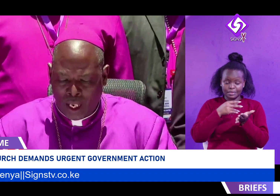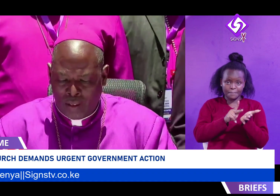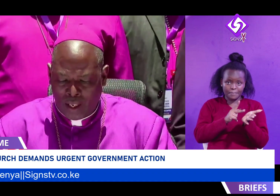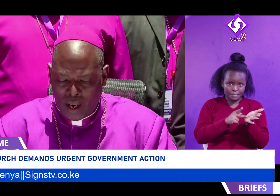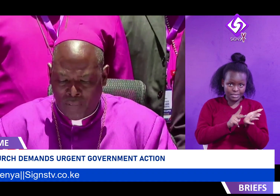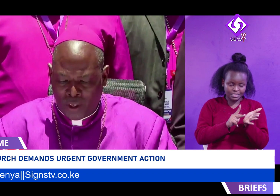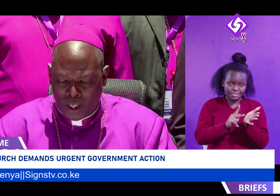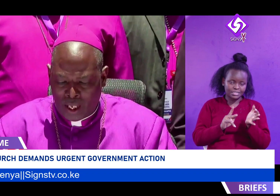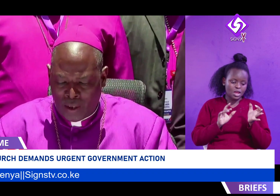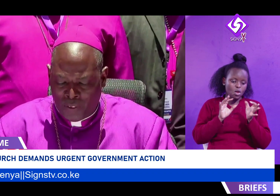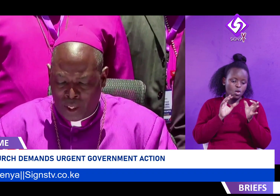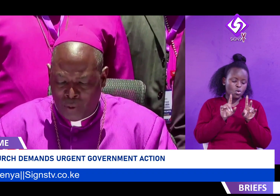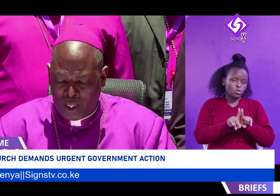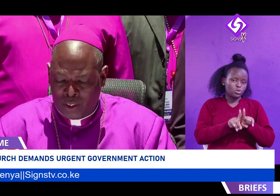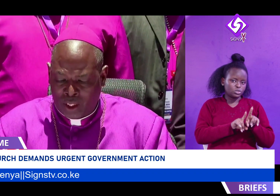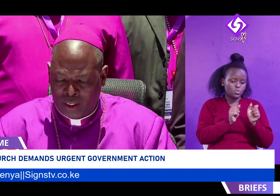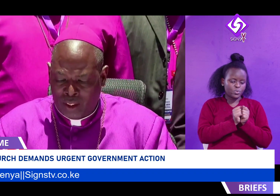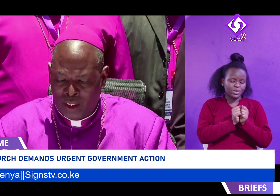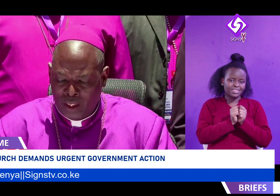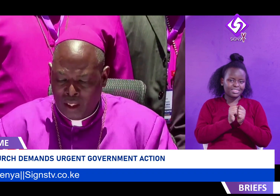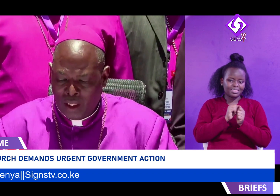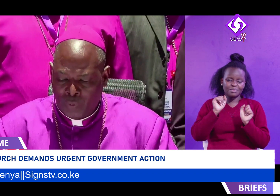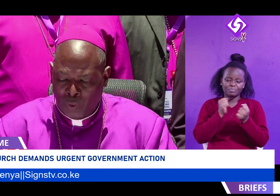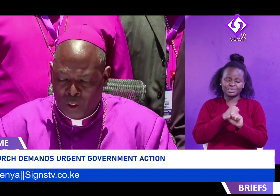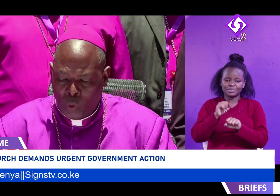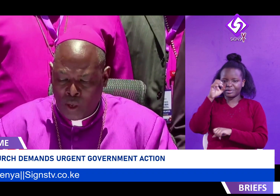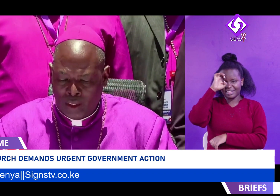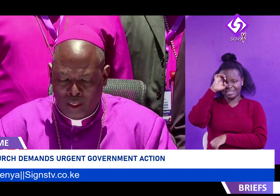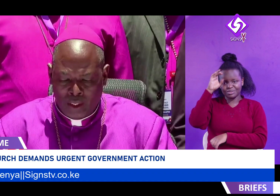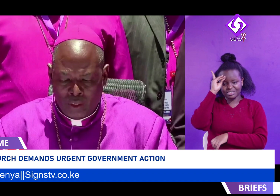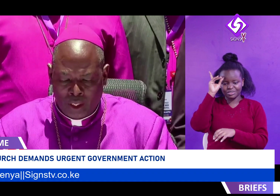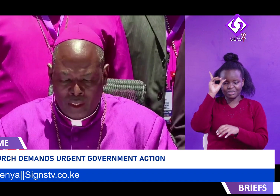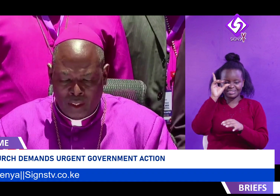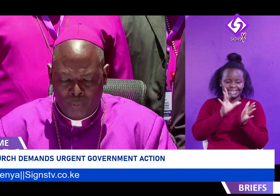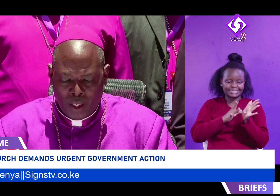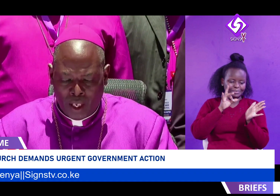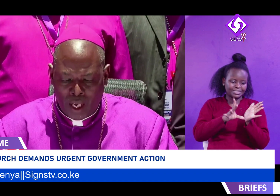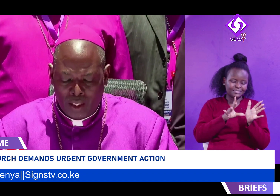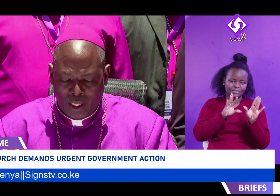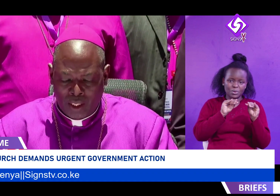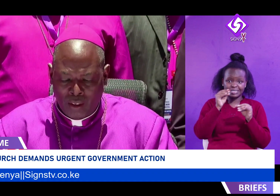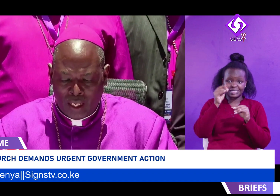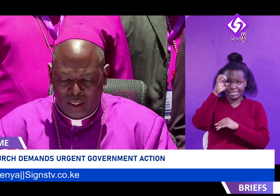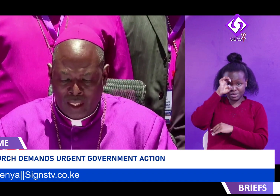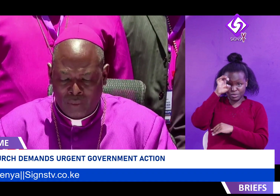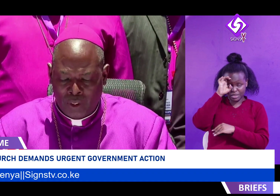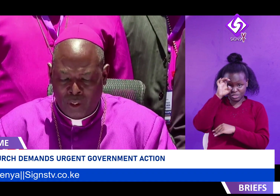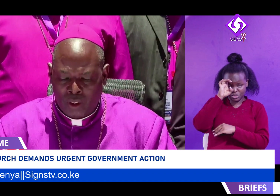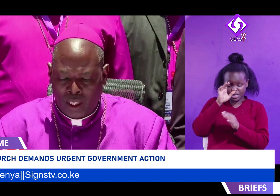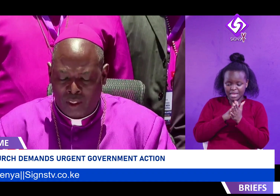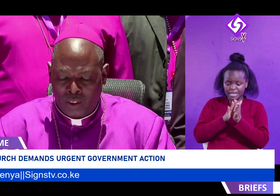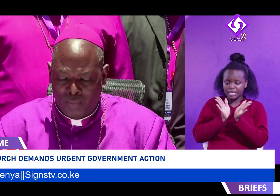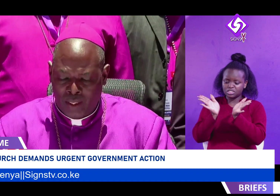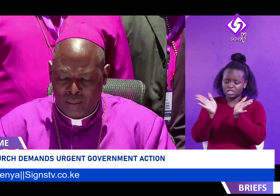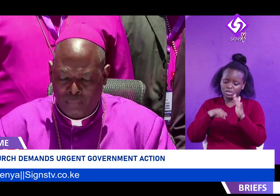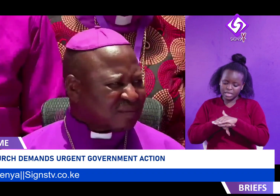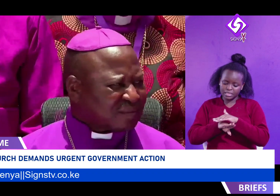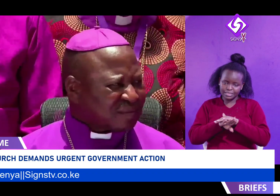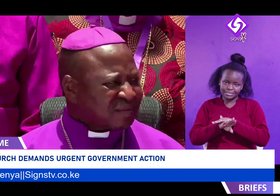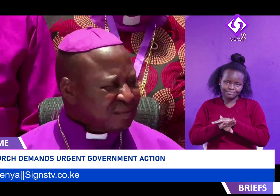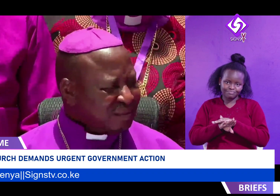with an affordable education is putting quality education and general access beyond the reach of